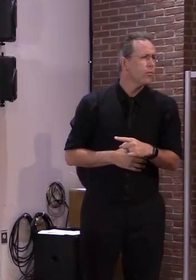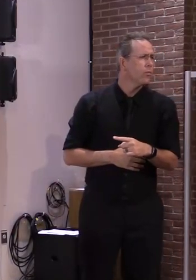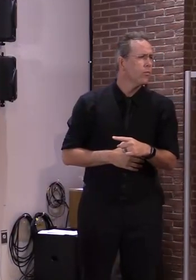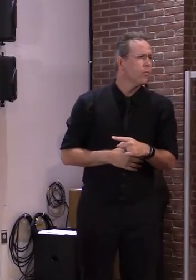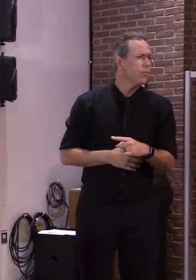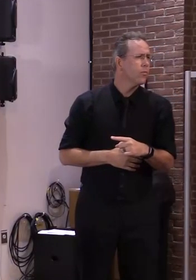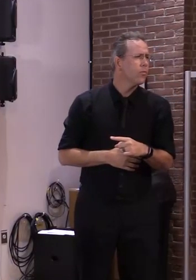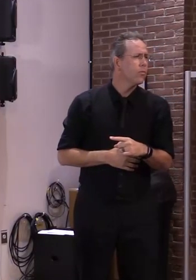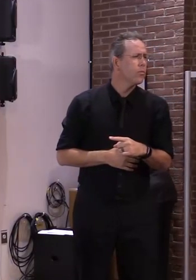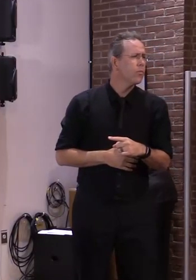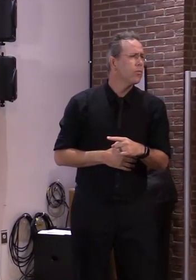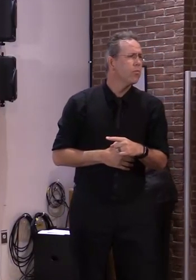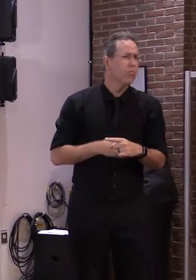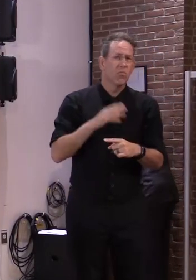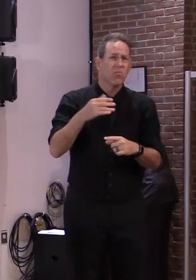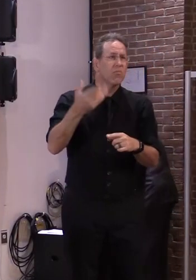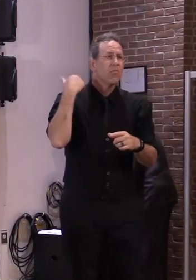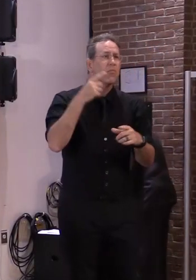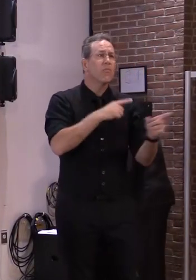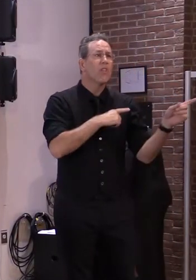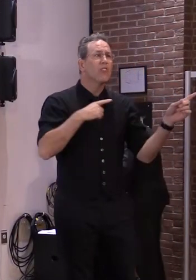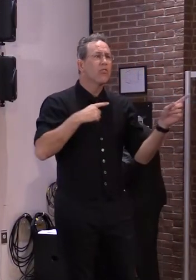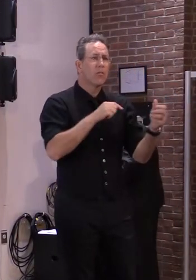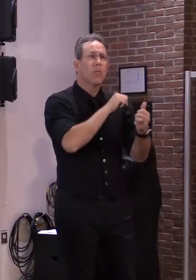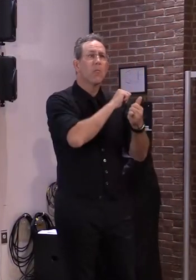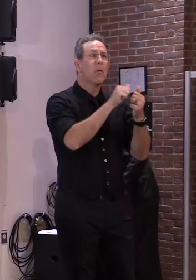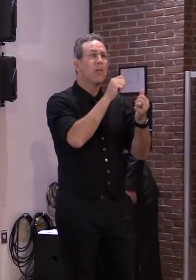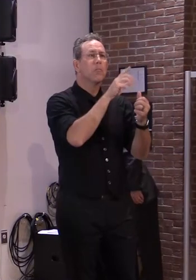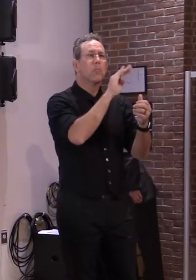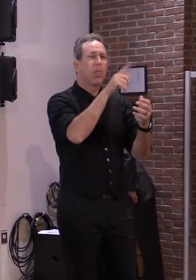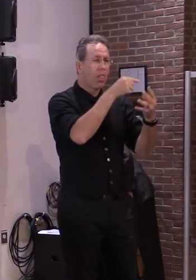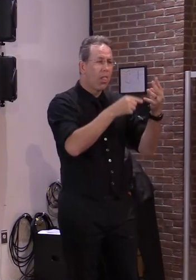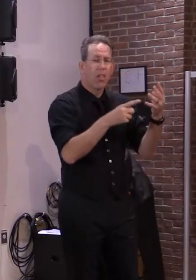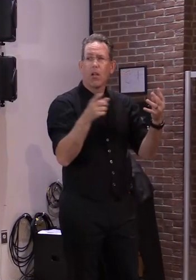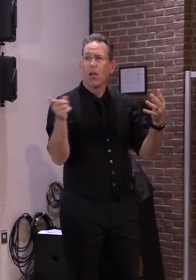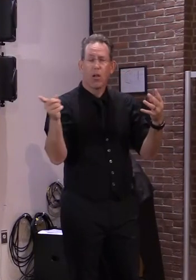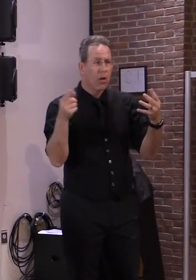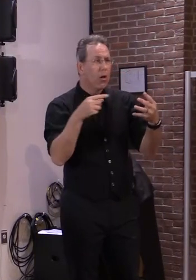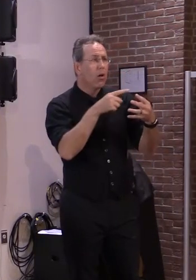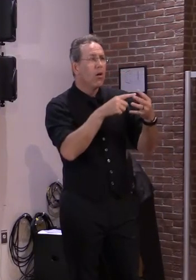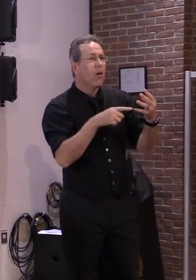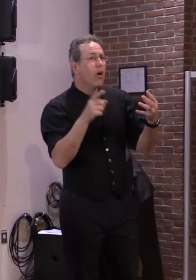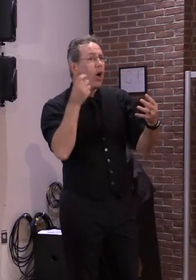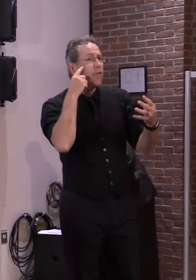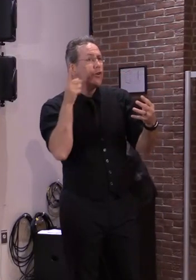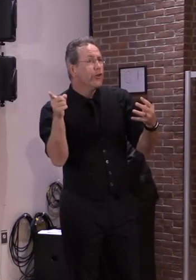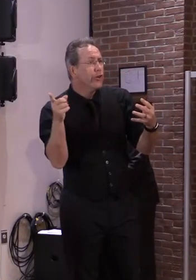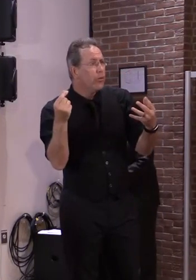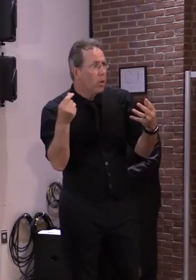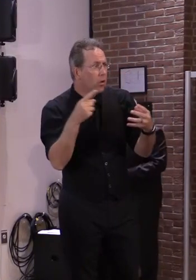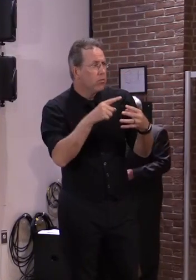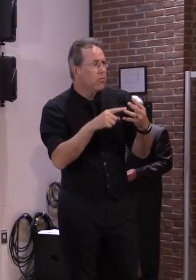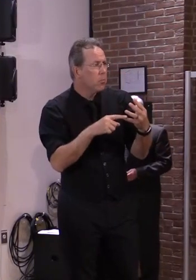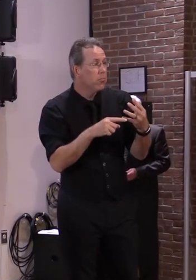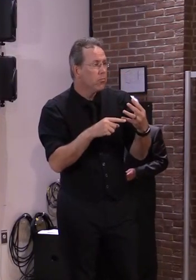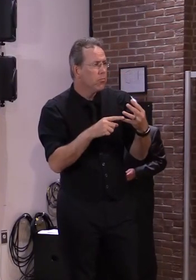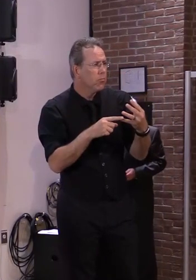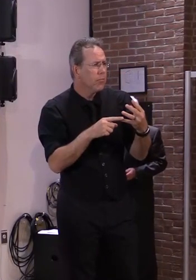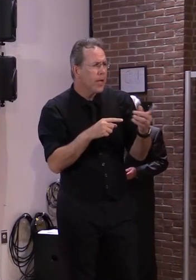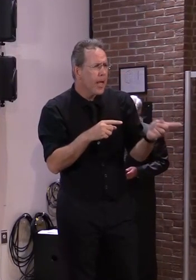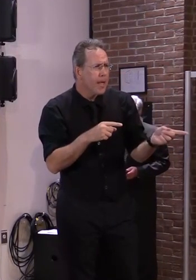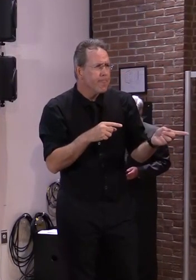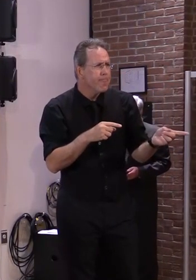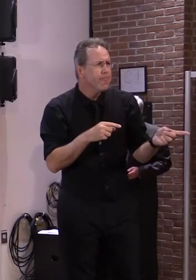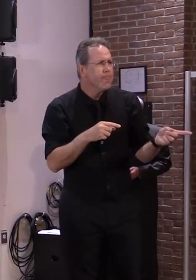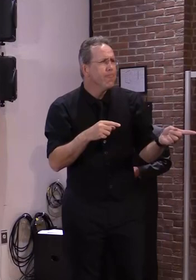supportive of, but there might have been some parts. I think there was an apartment registry that you had some concerns about. Are